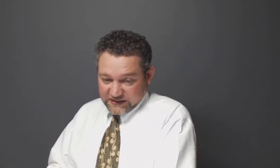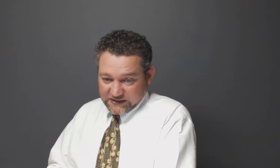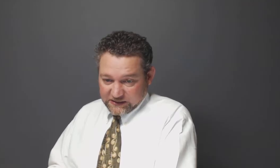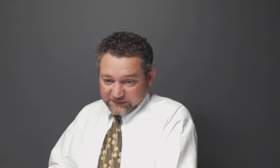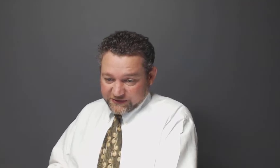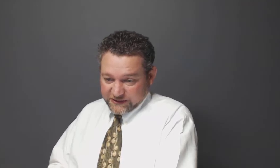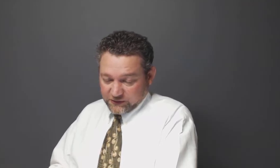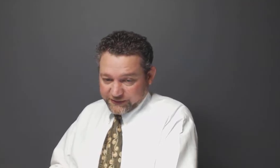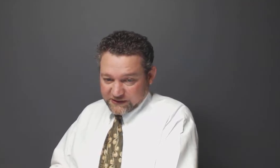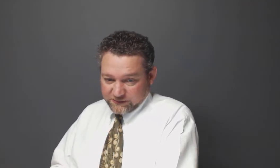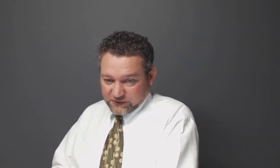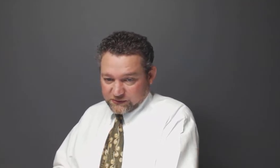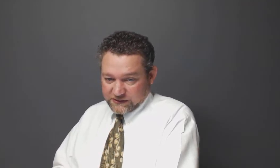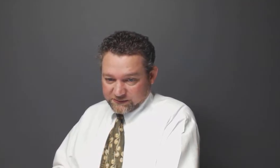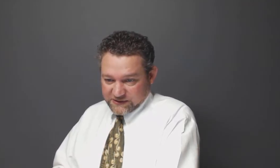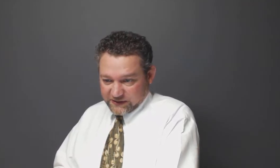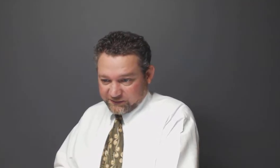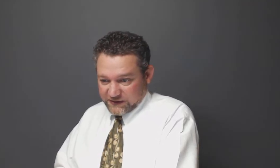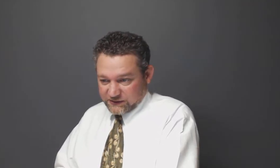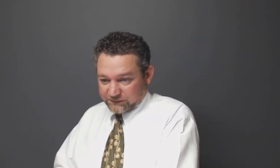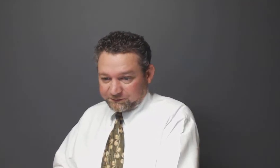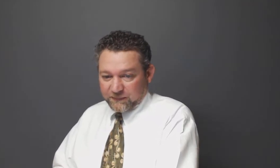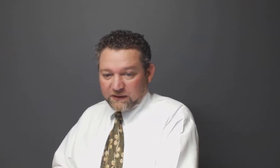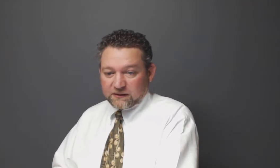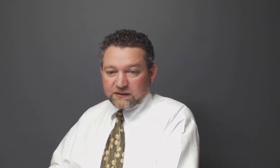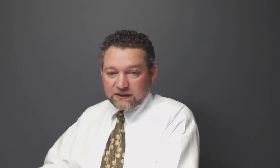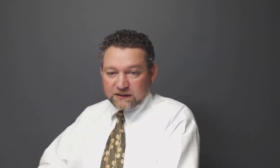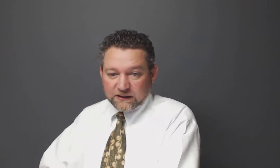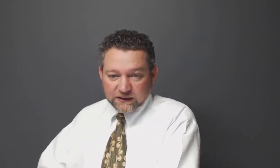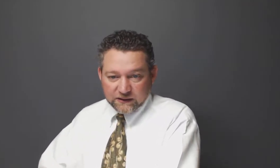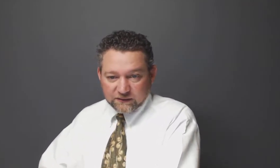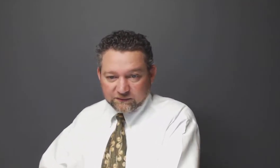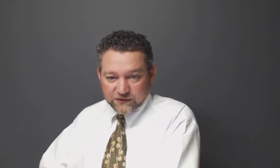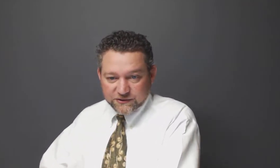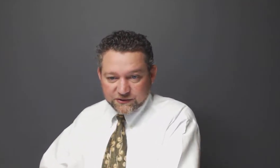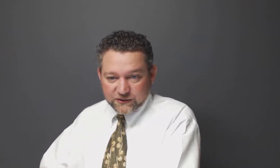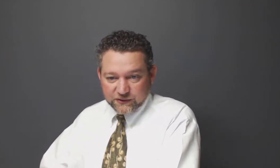the difference in Old Testament and New Testament salvation in verse